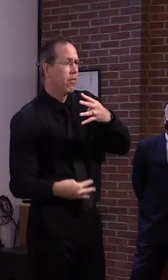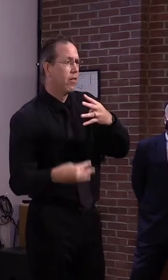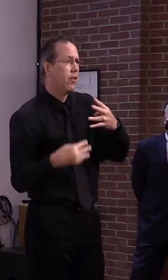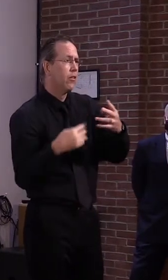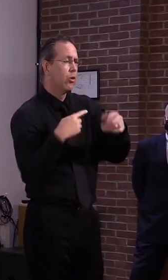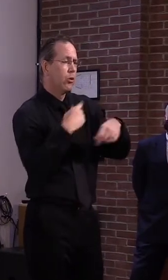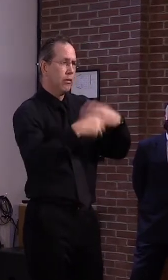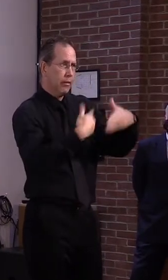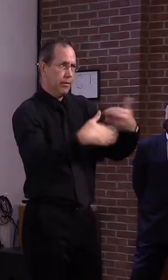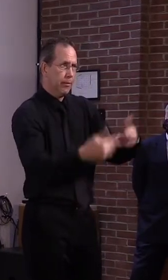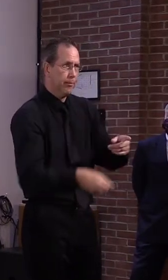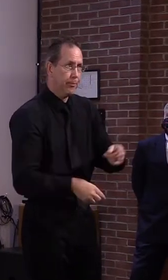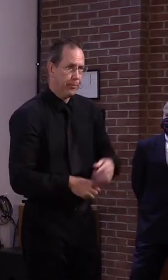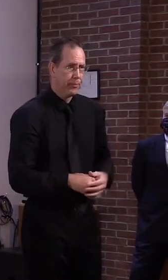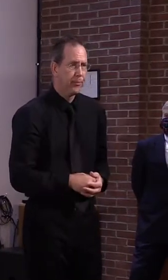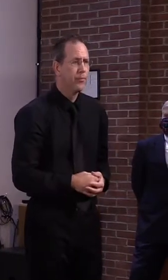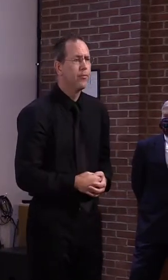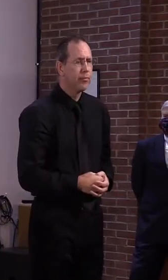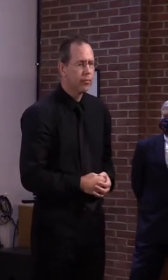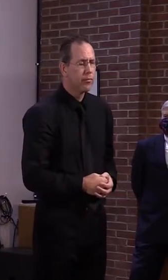North Reports.